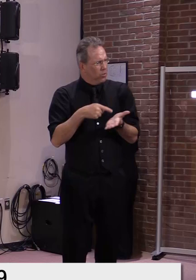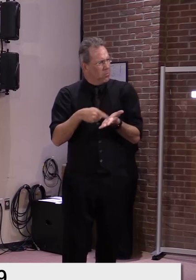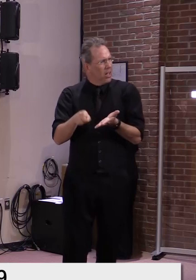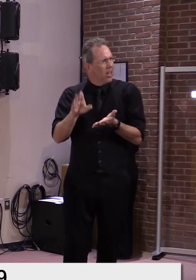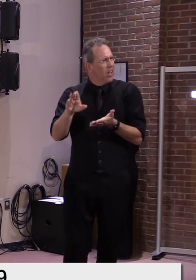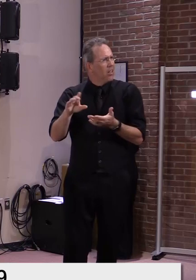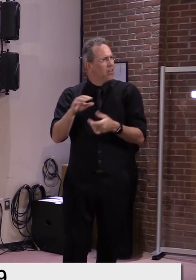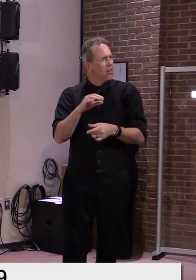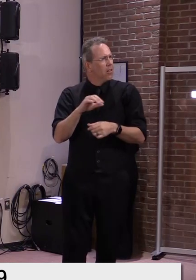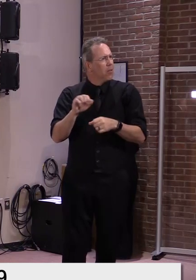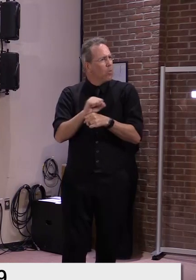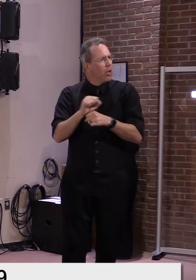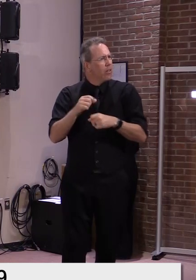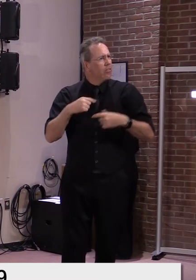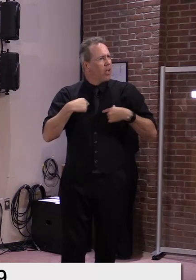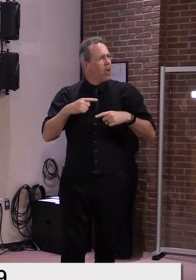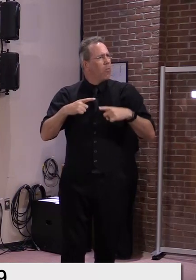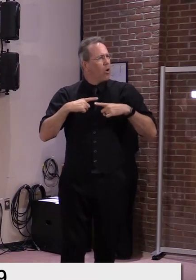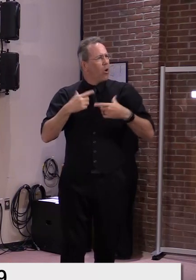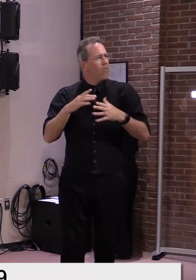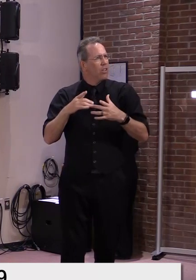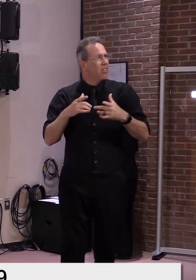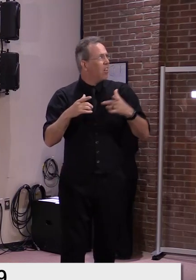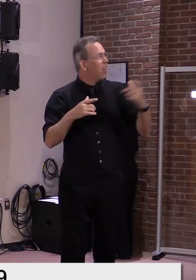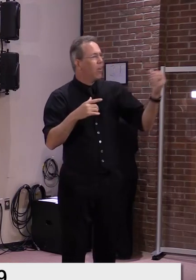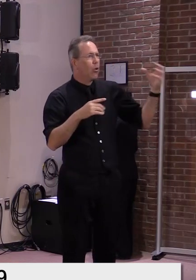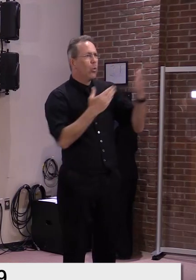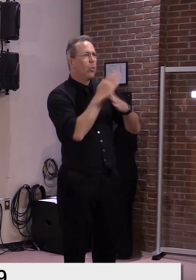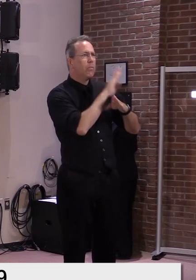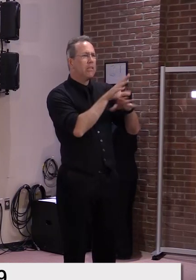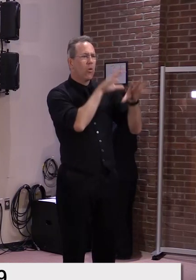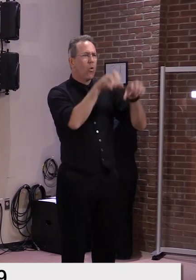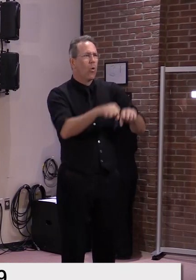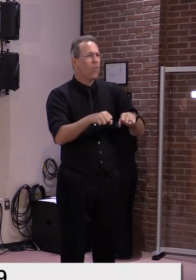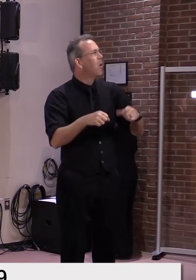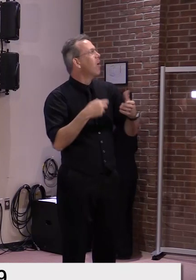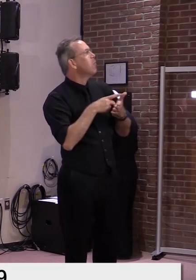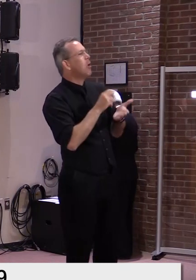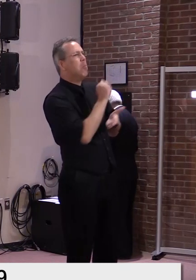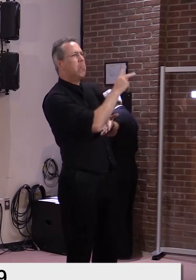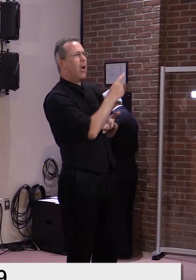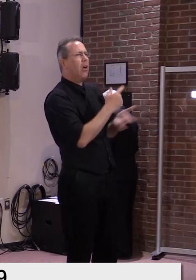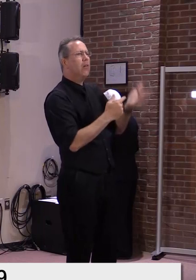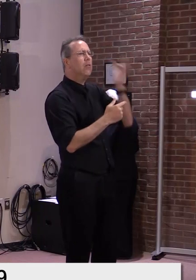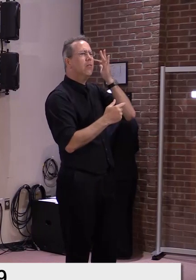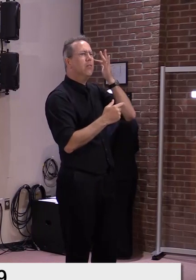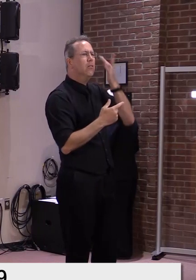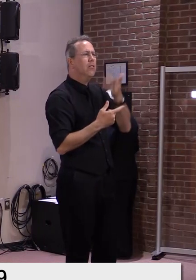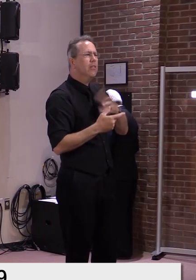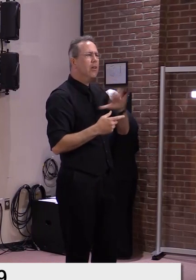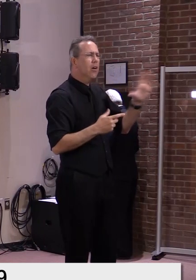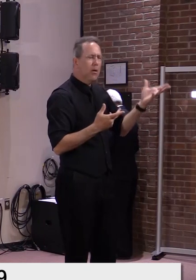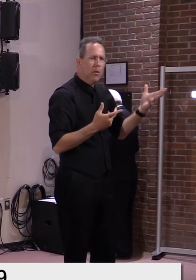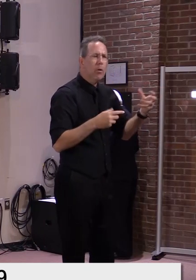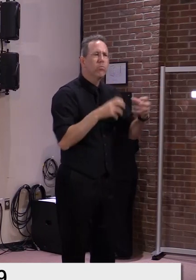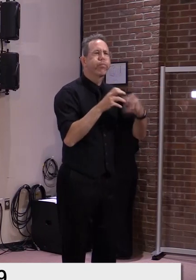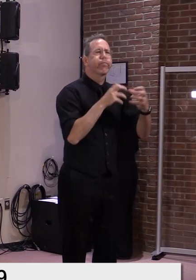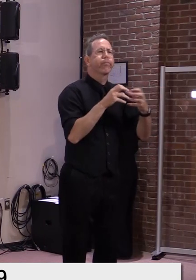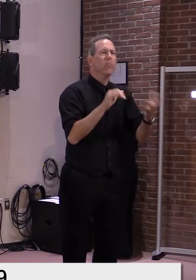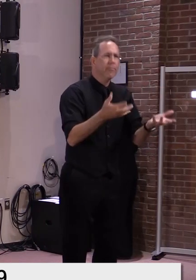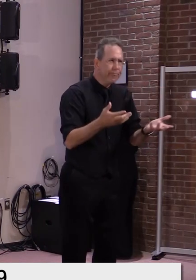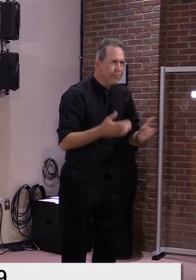on, severance. So I do know there is a pending suit that was